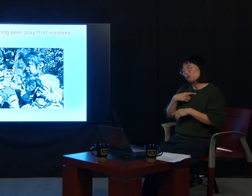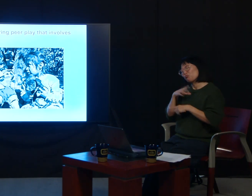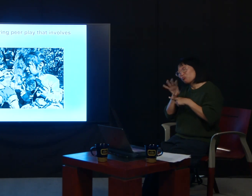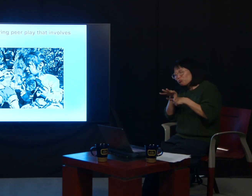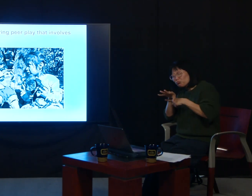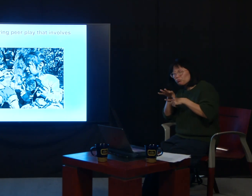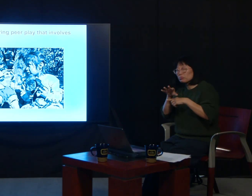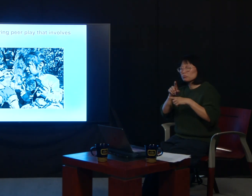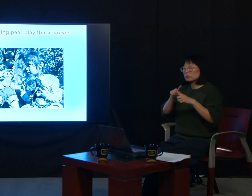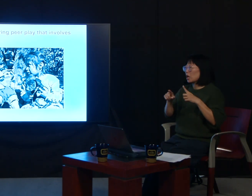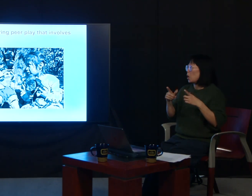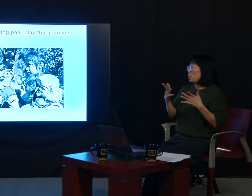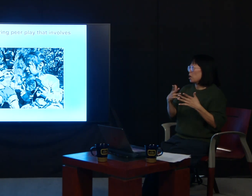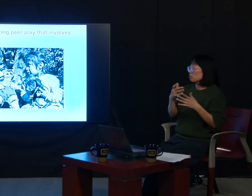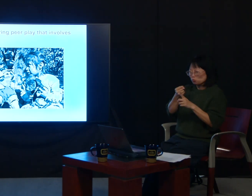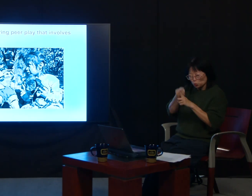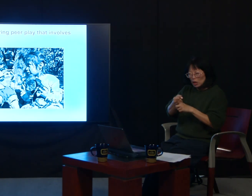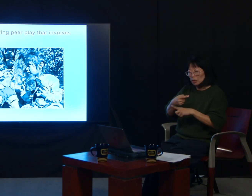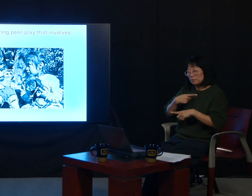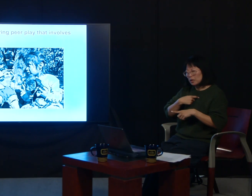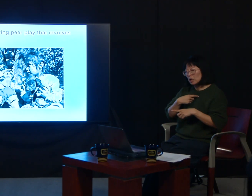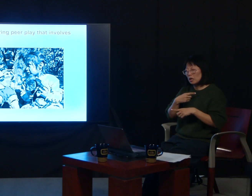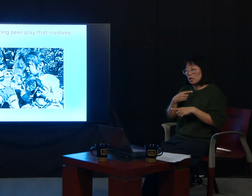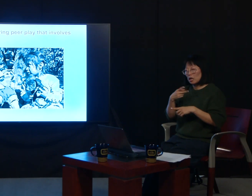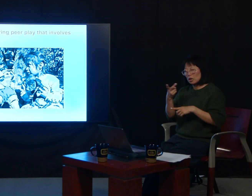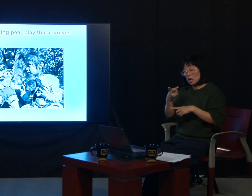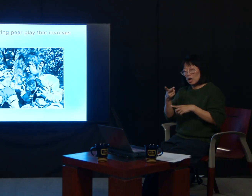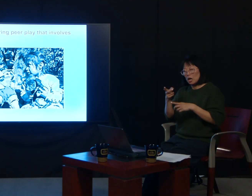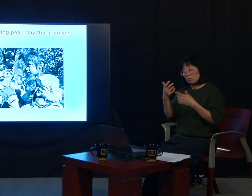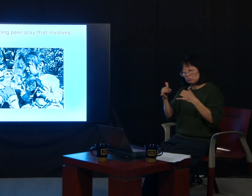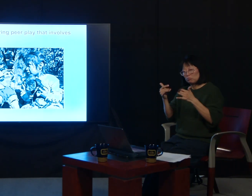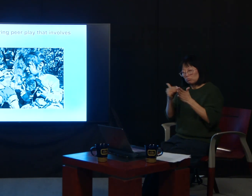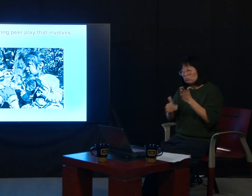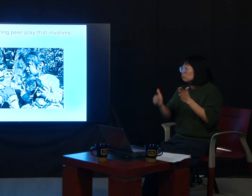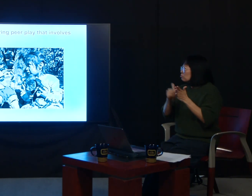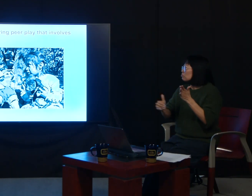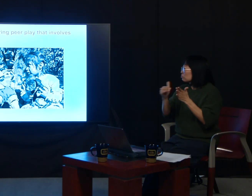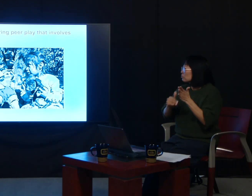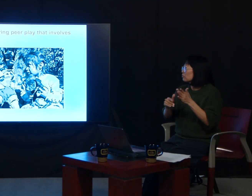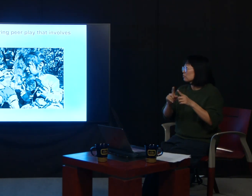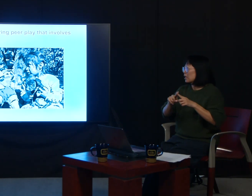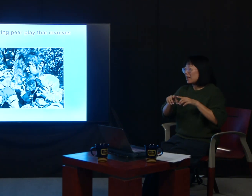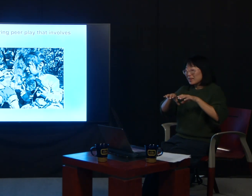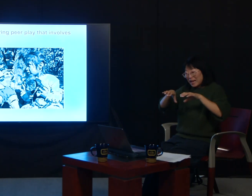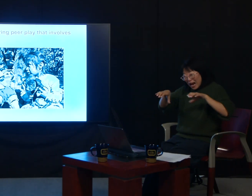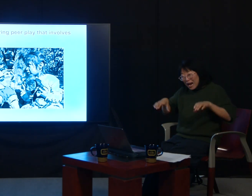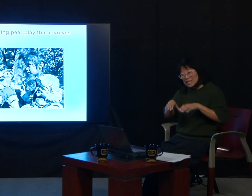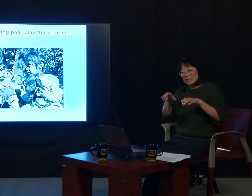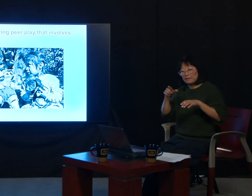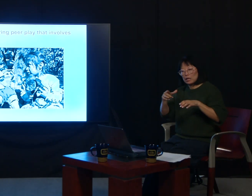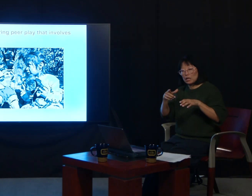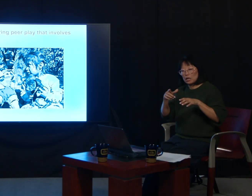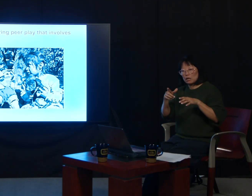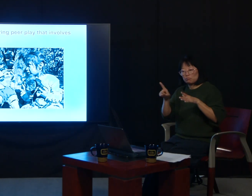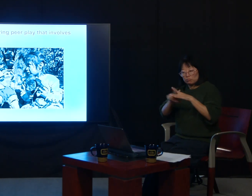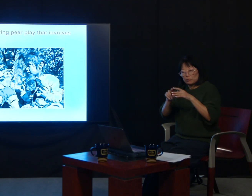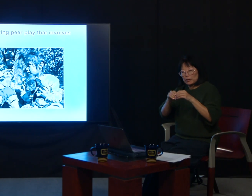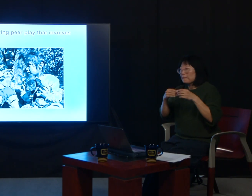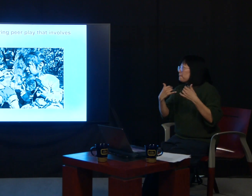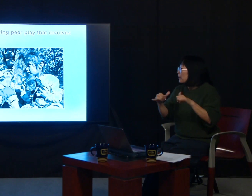I was videotaping them, and what struck me was that they had this over and over again action. It kept coming up